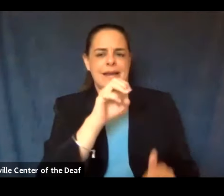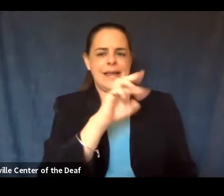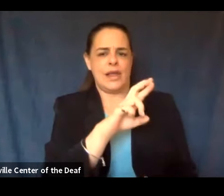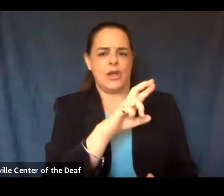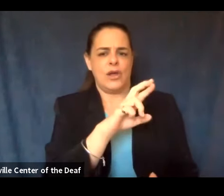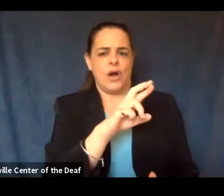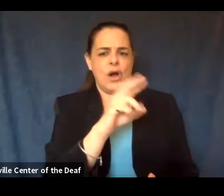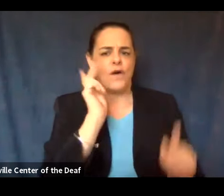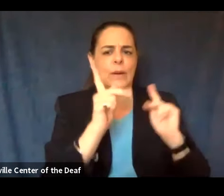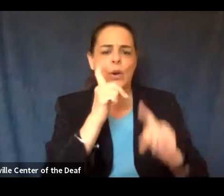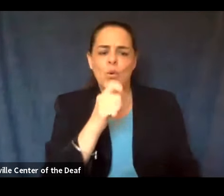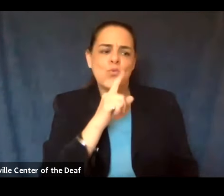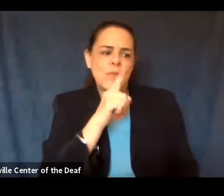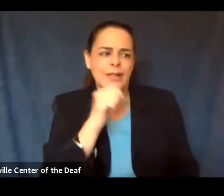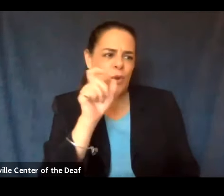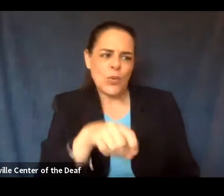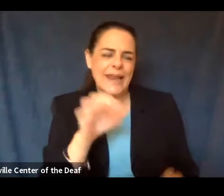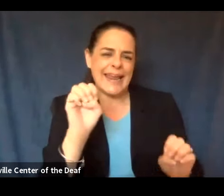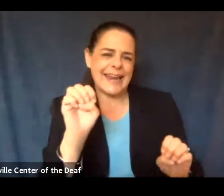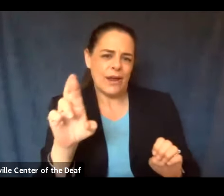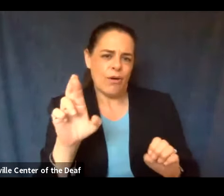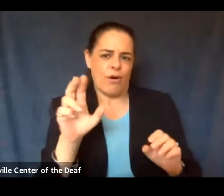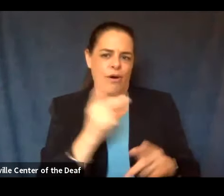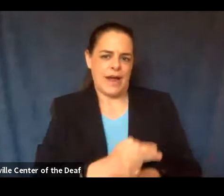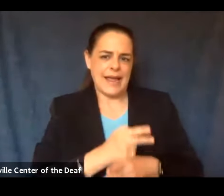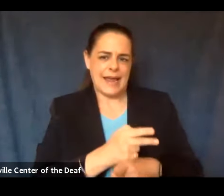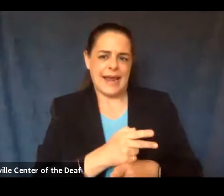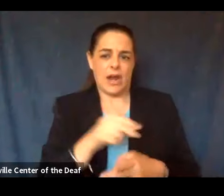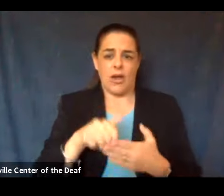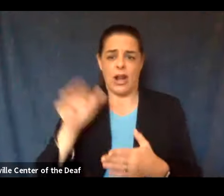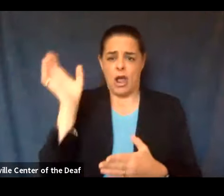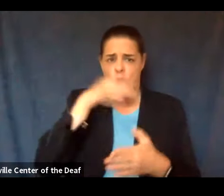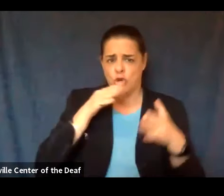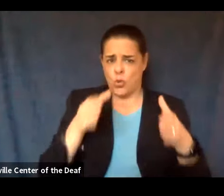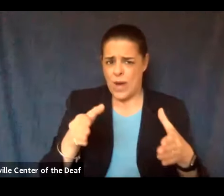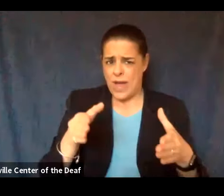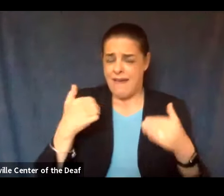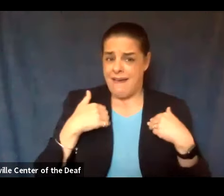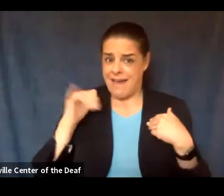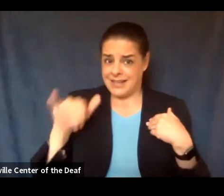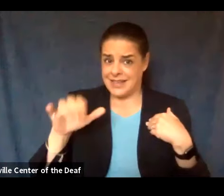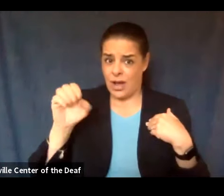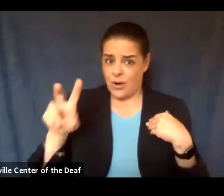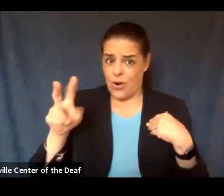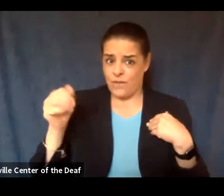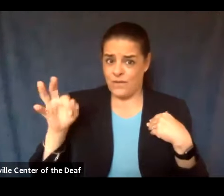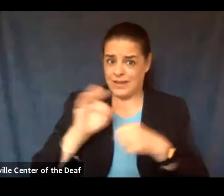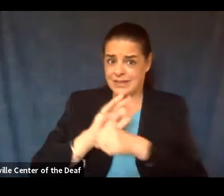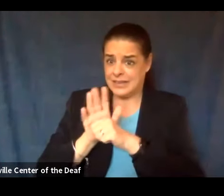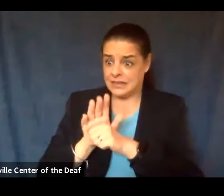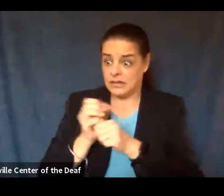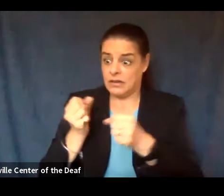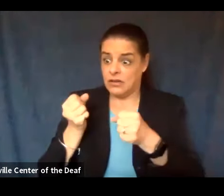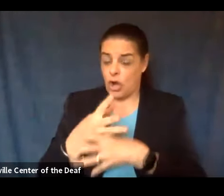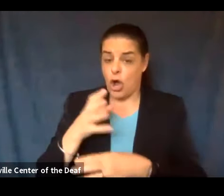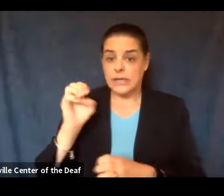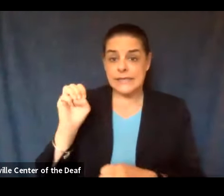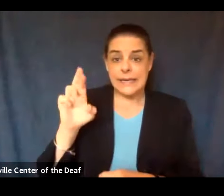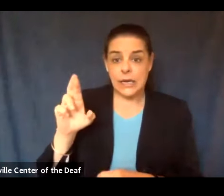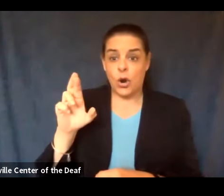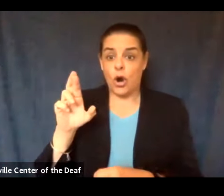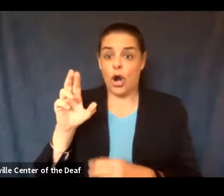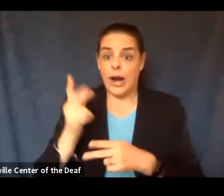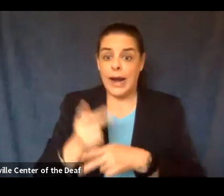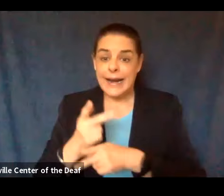with people who do not need emergency care. In an unusual way, has COVID-19 pushed people to urgent care or other options rather